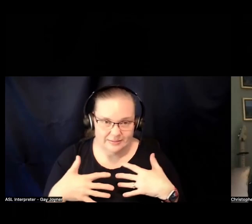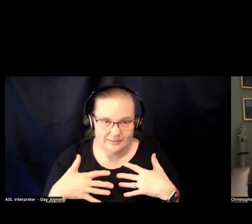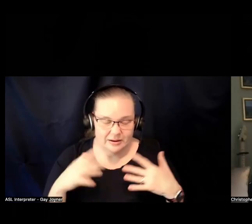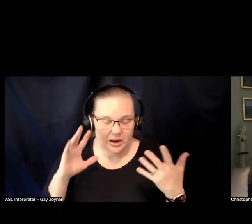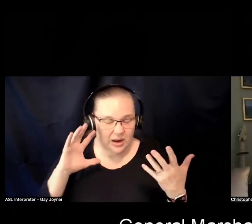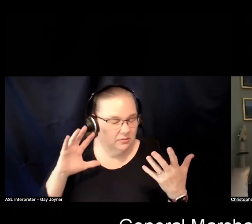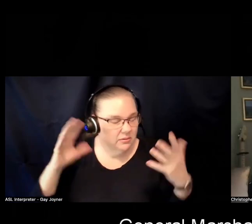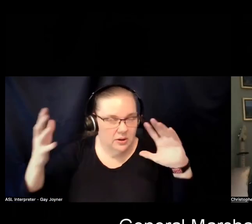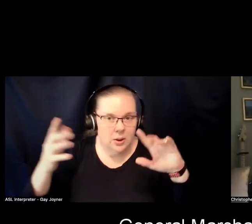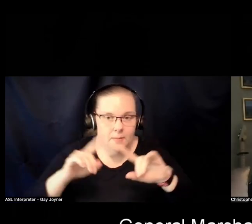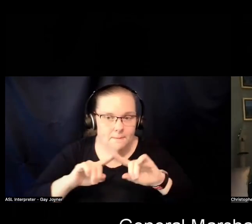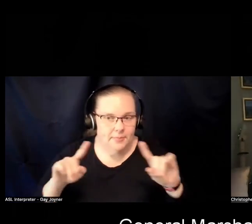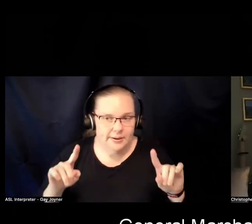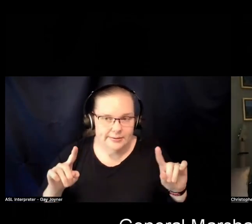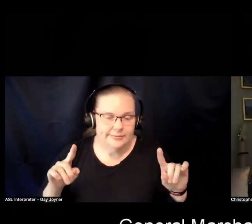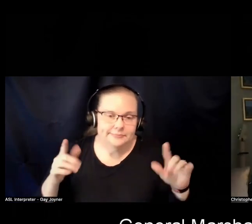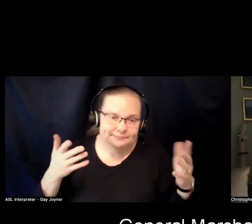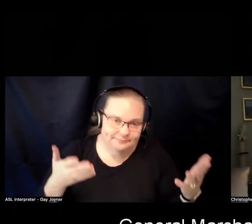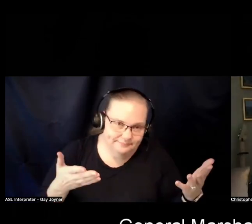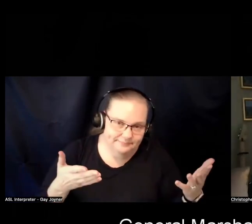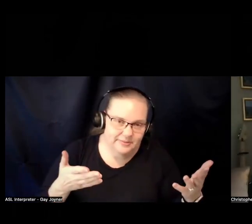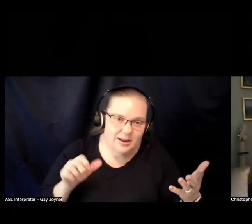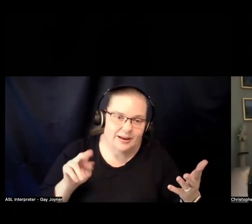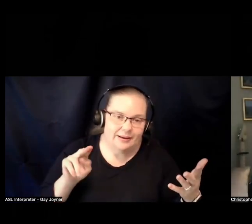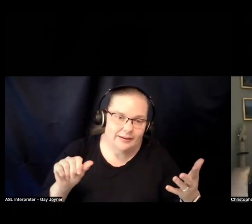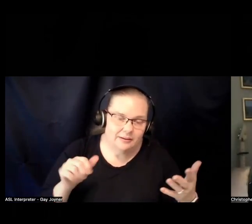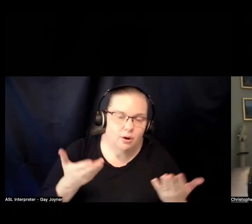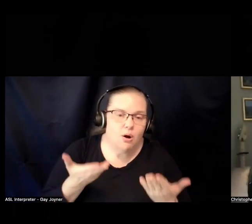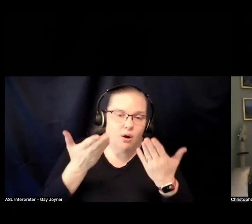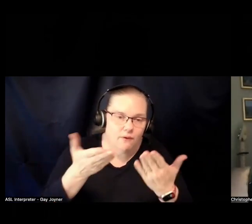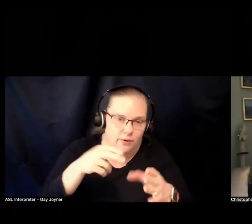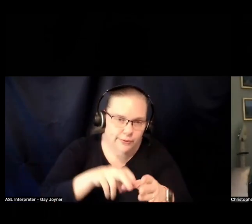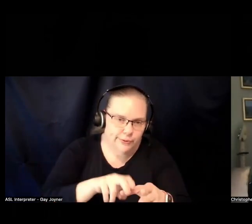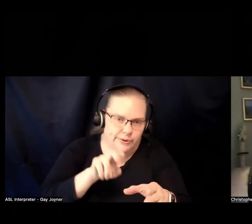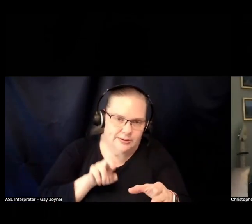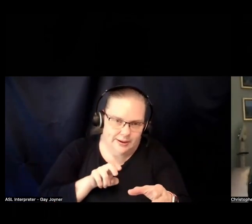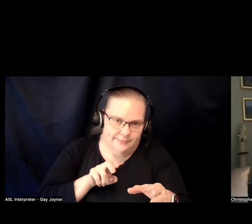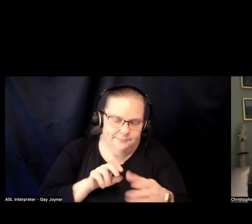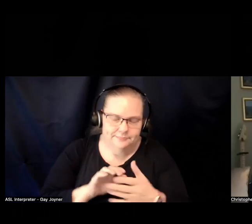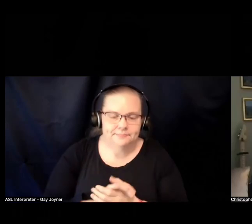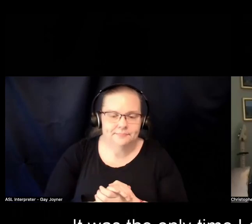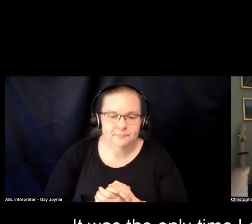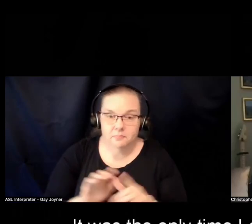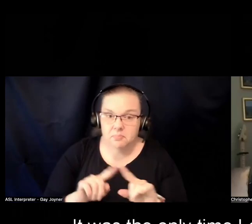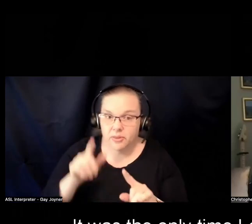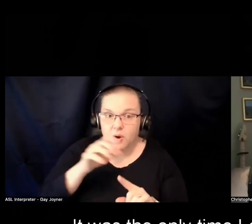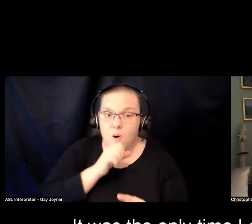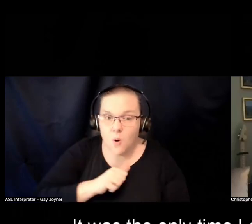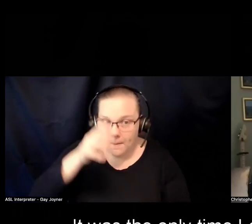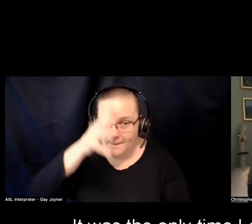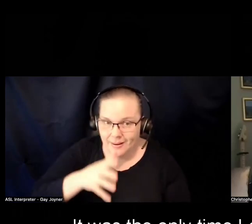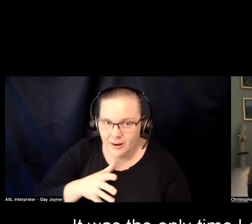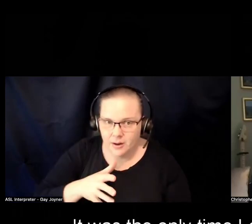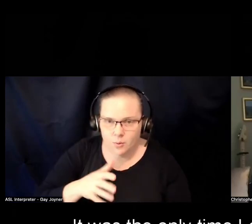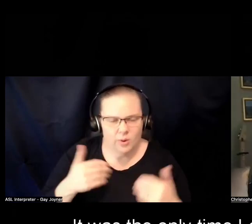indirectly besmirching General Marshall's career, Anna offered to resign. The old man would have none of it. It was the only time I